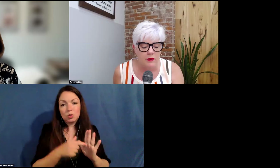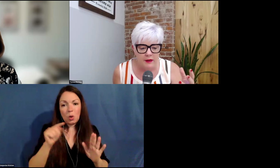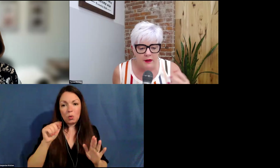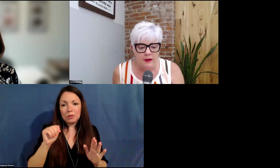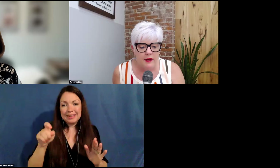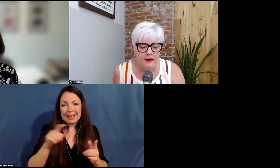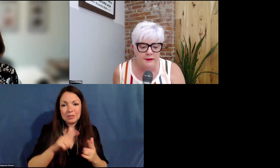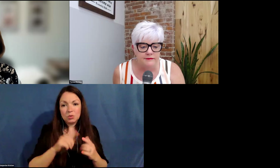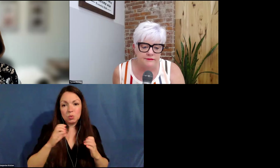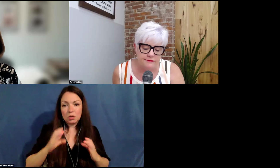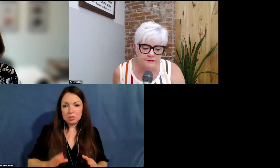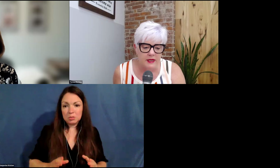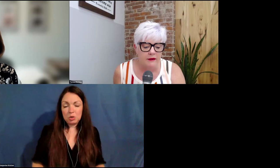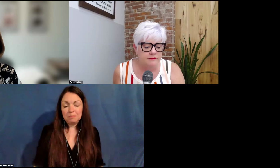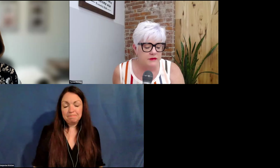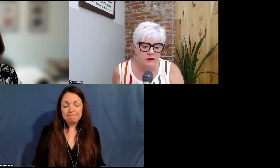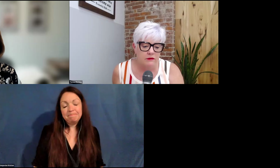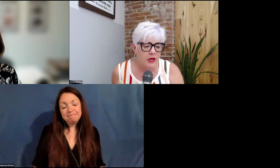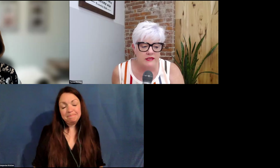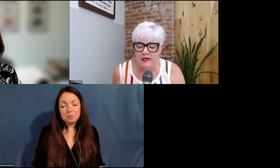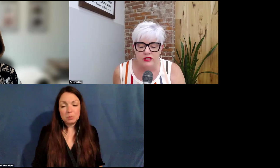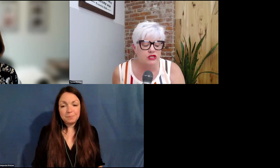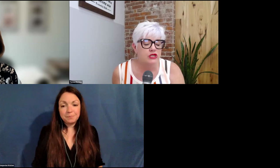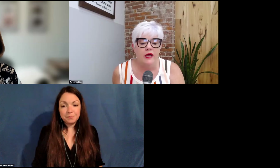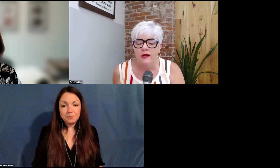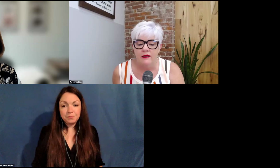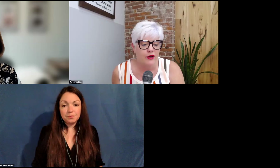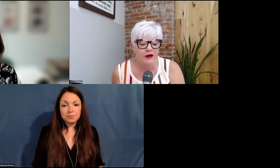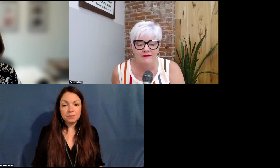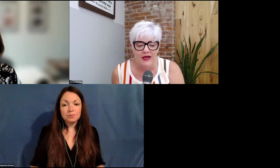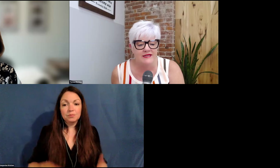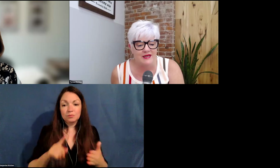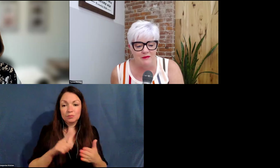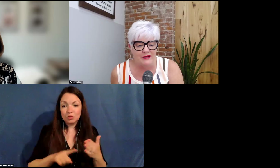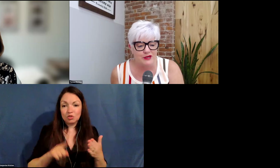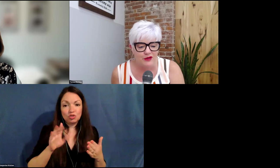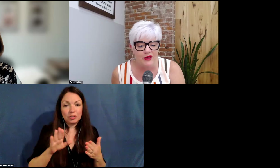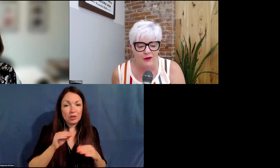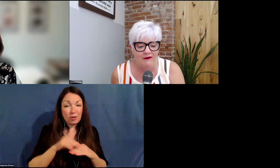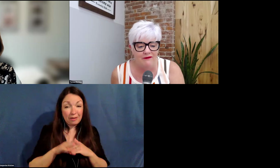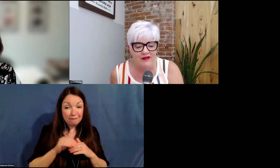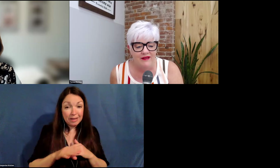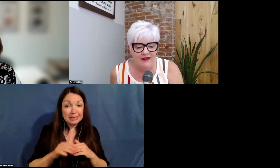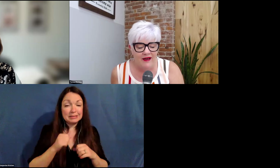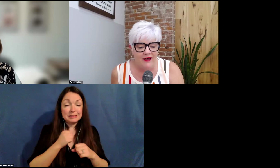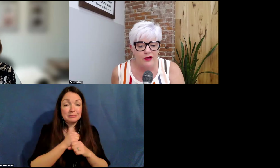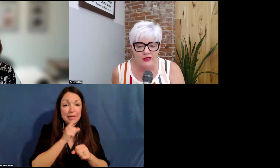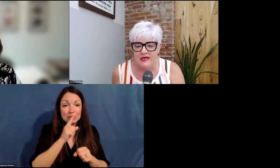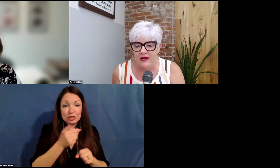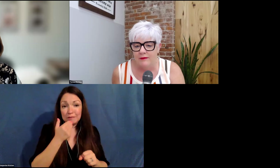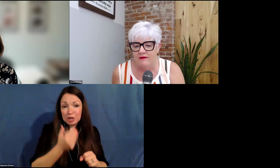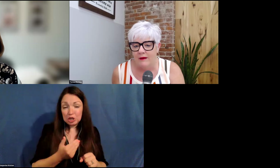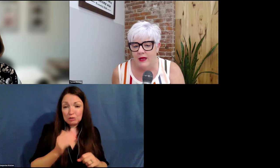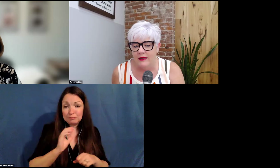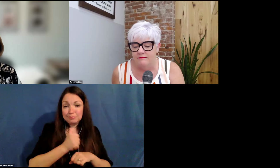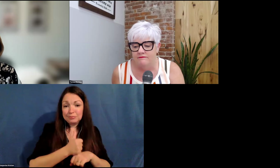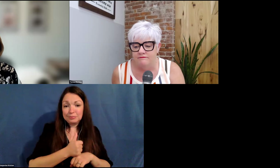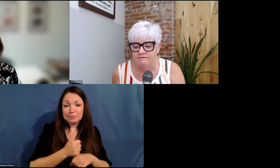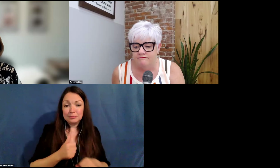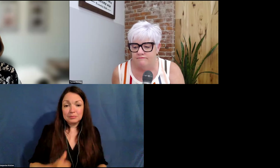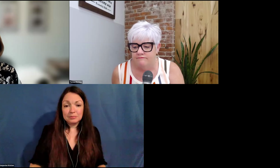So, yeah. So I say, just check your advice and make sure that you have a good setup of that